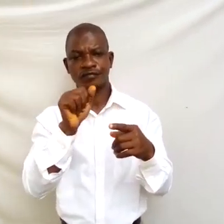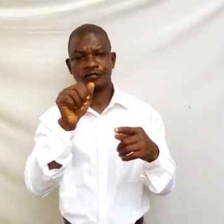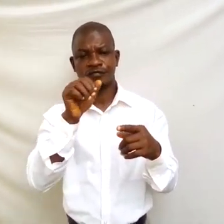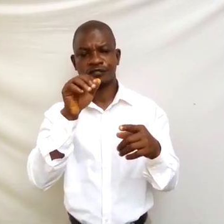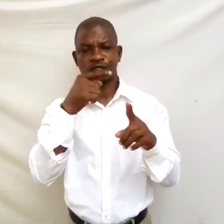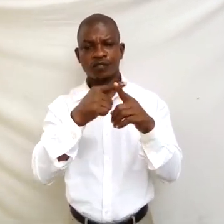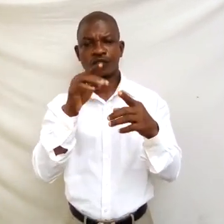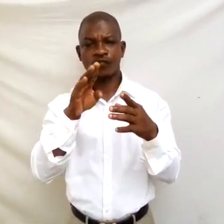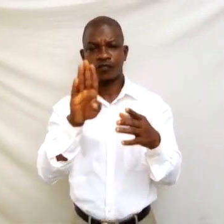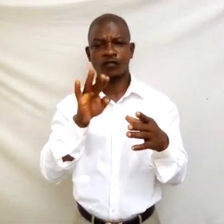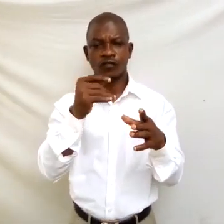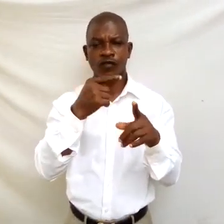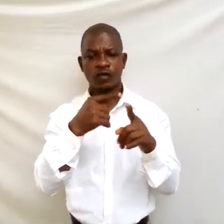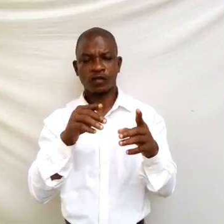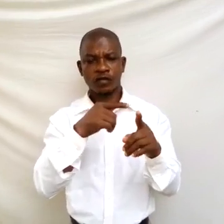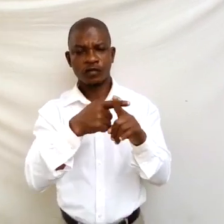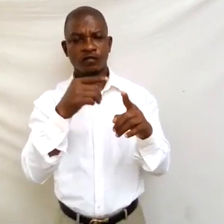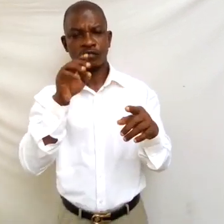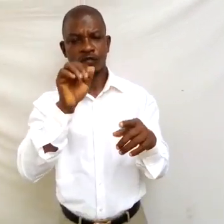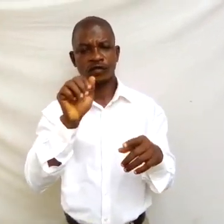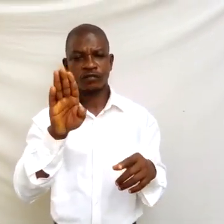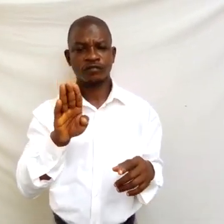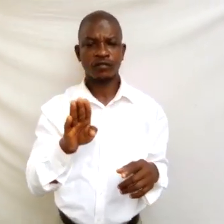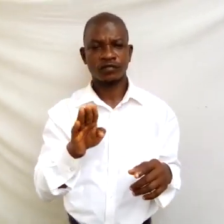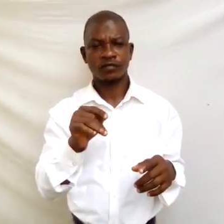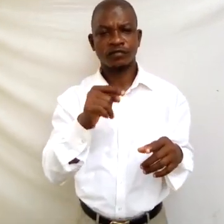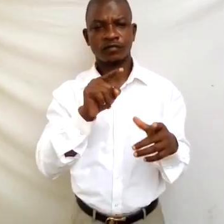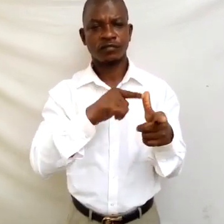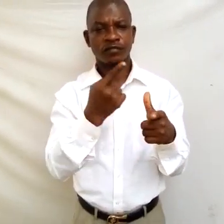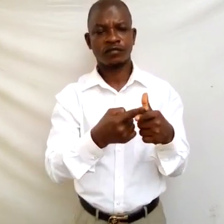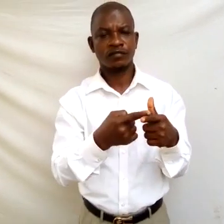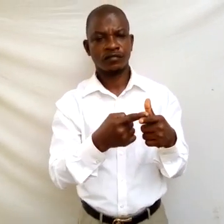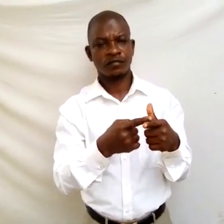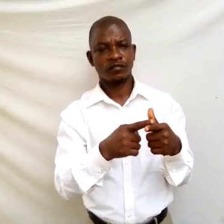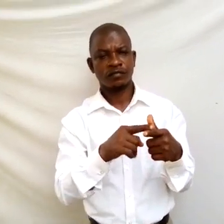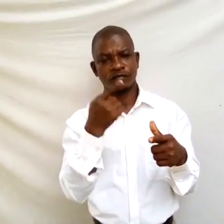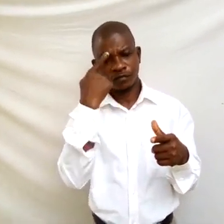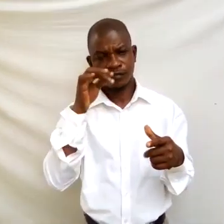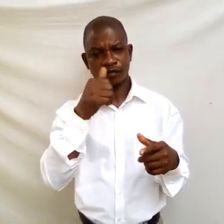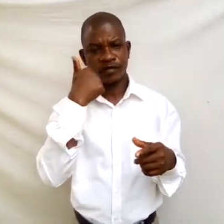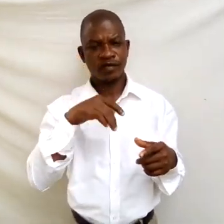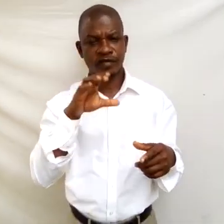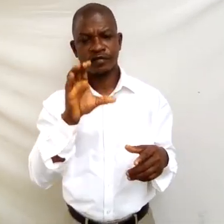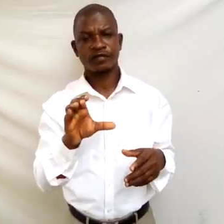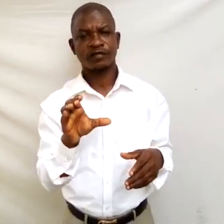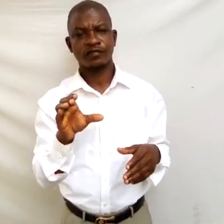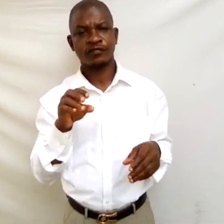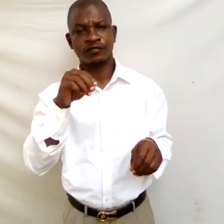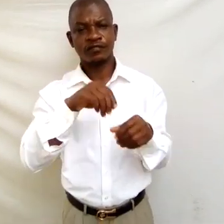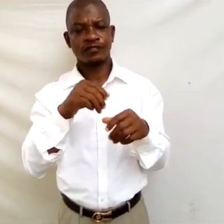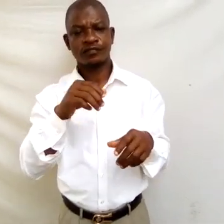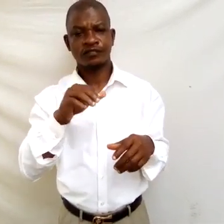B plus AB. Then, for any C in R,